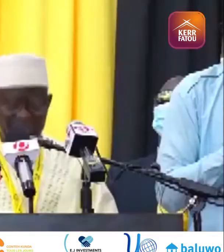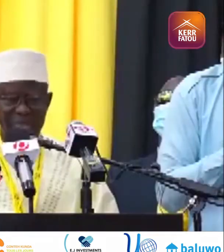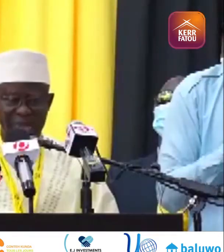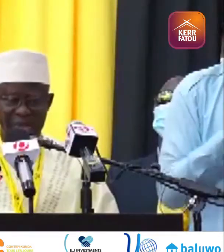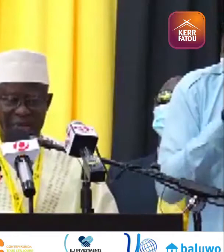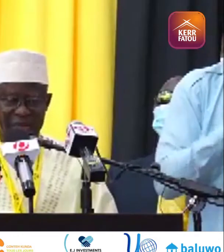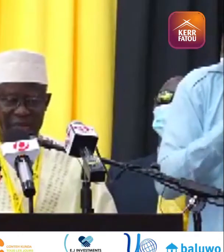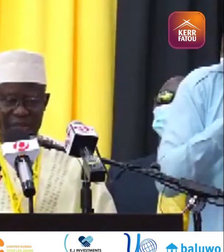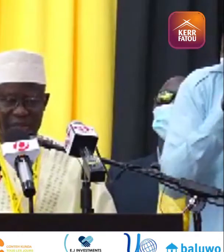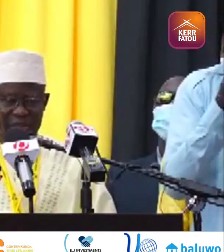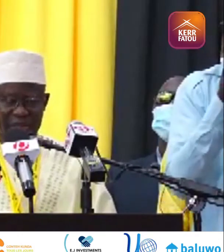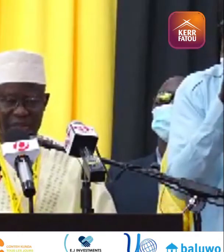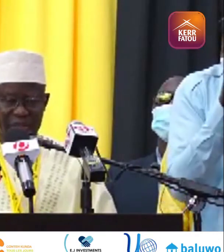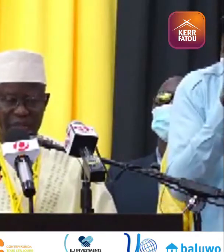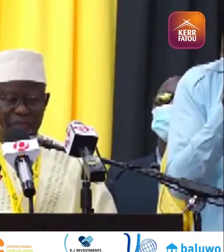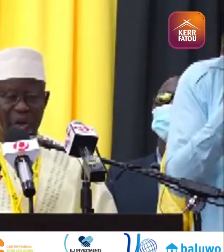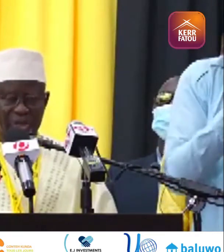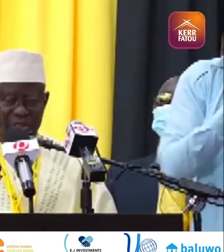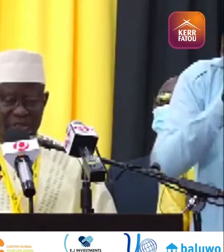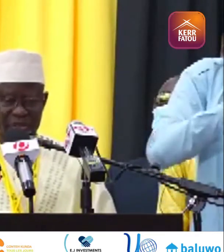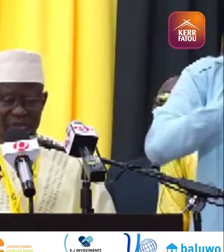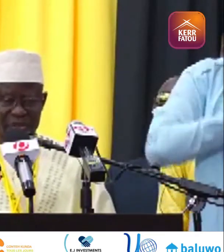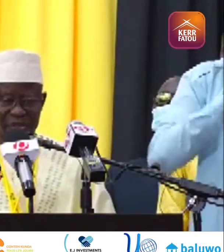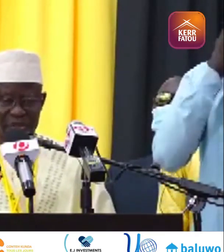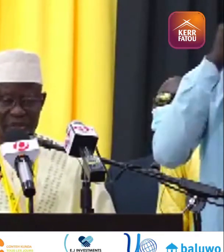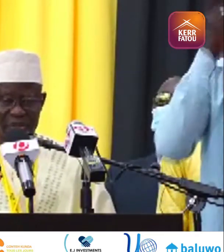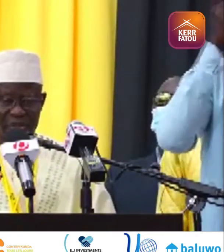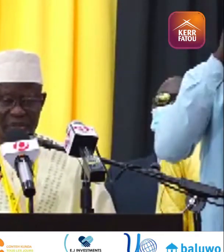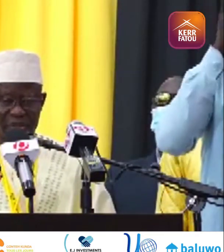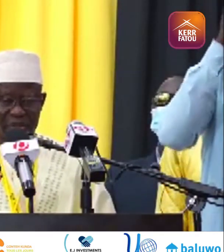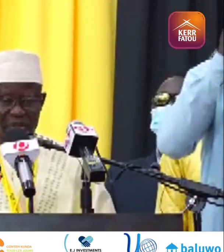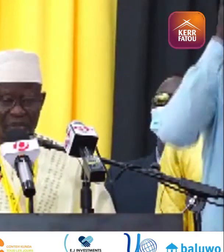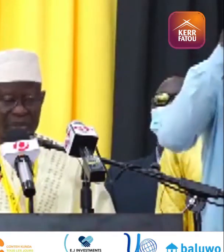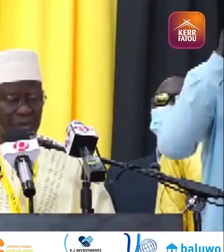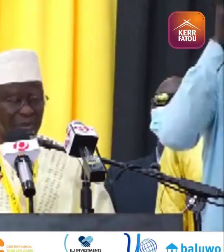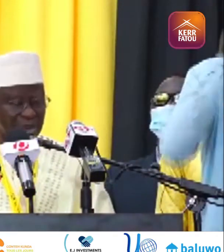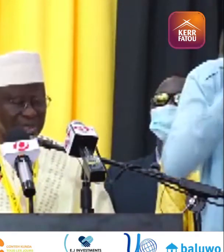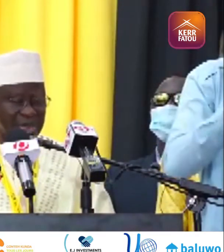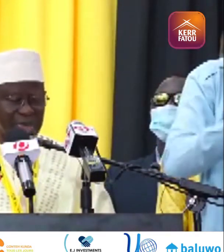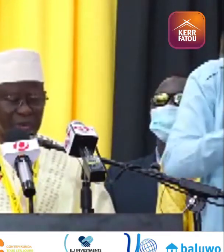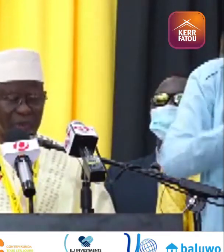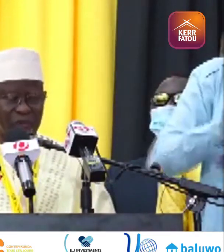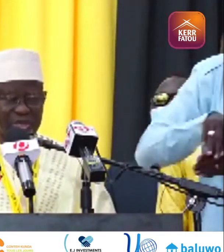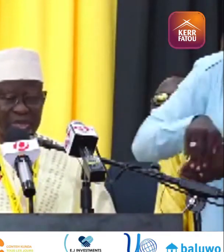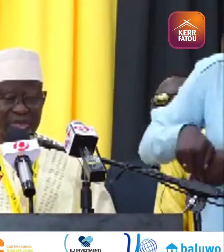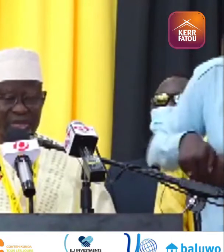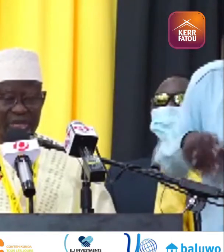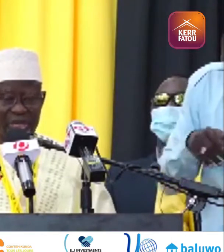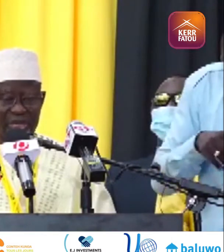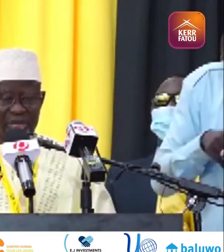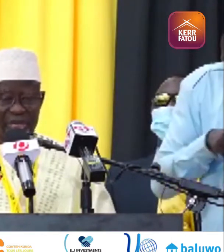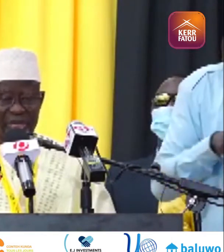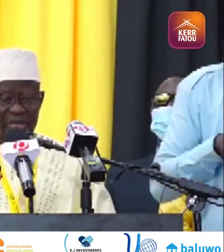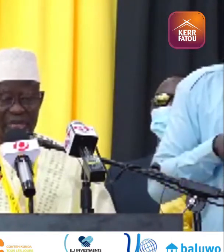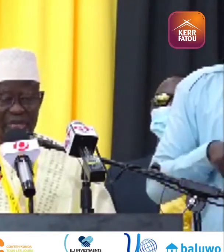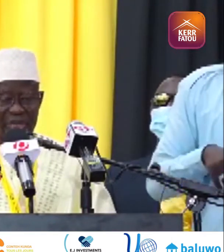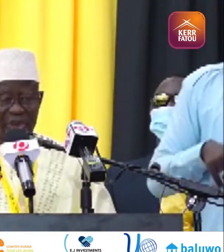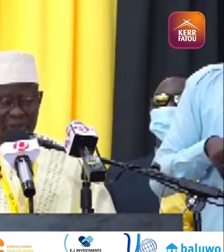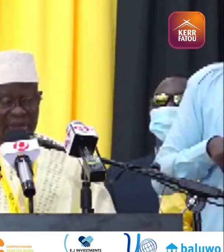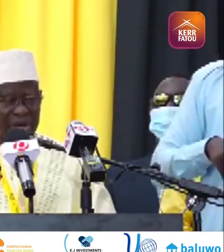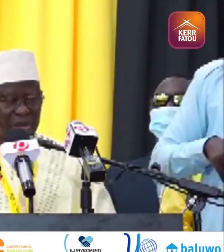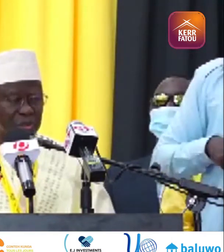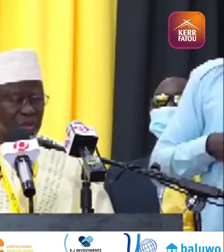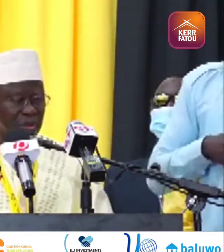or putting aside politics, we decided to visit the